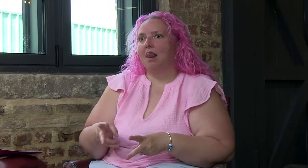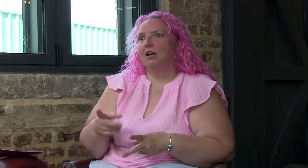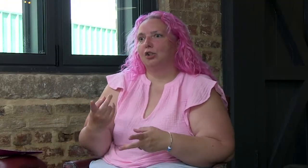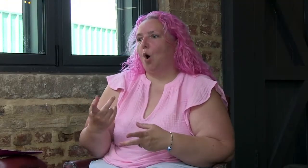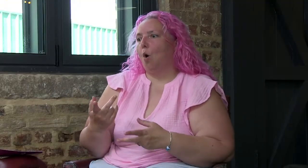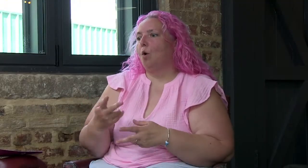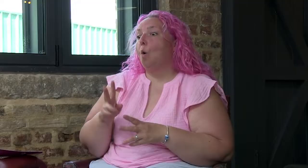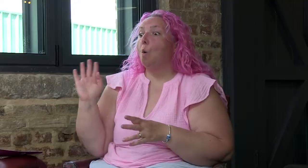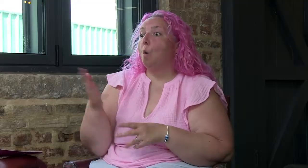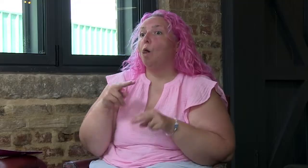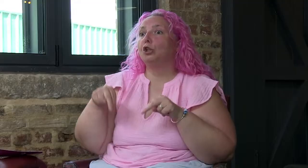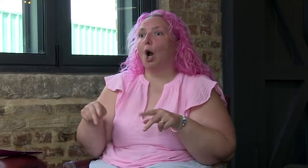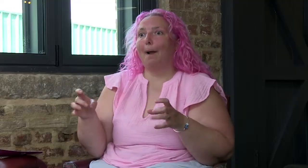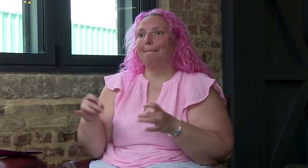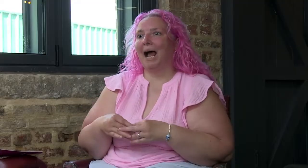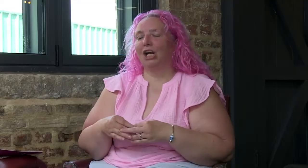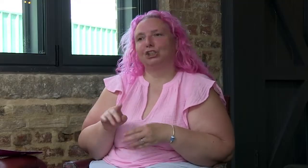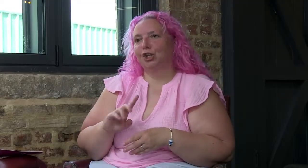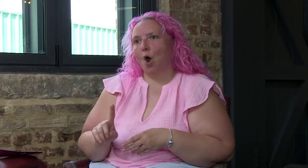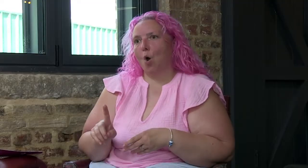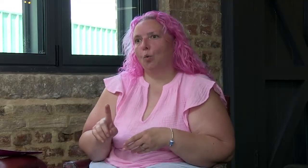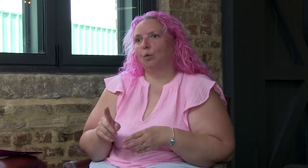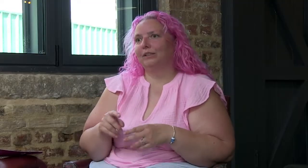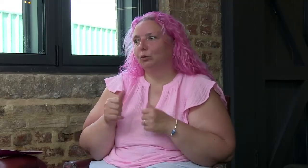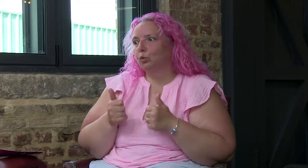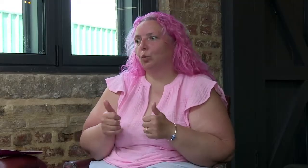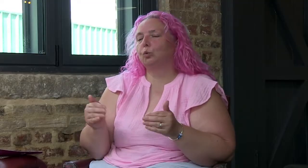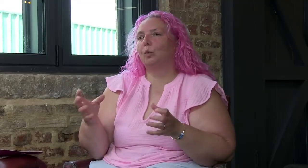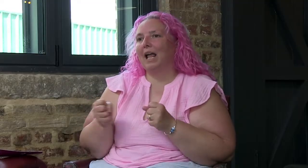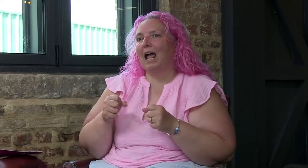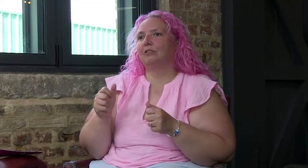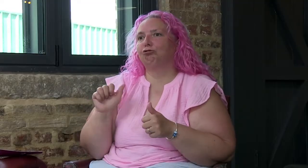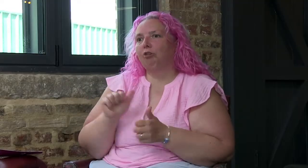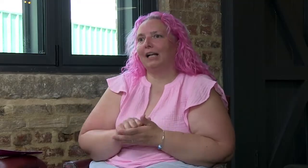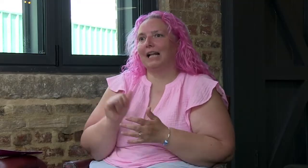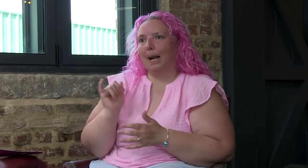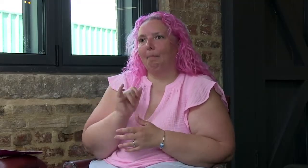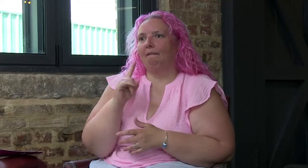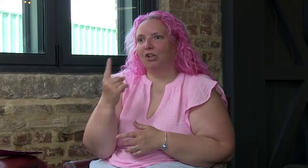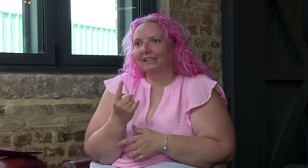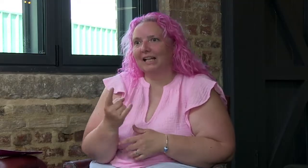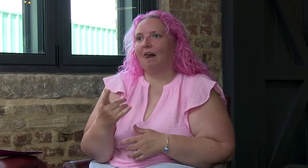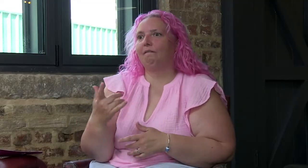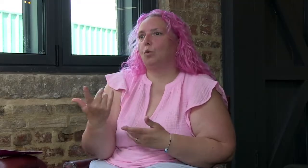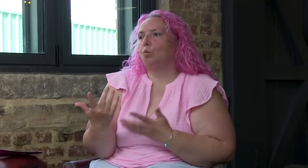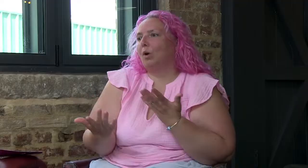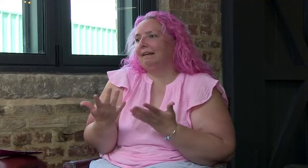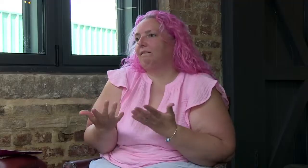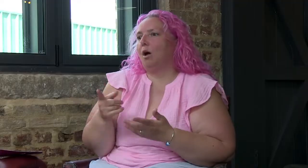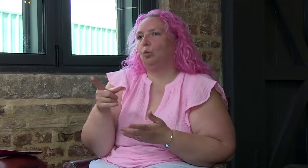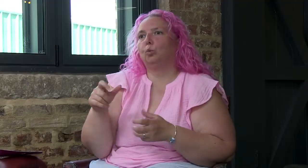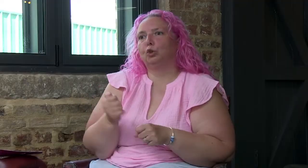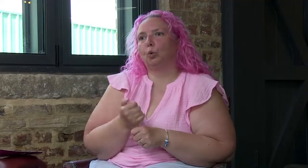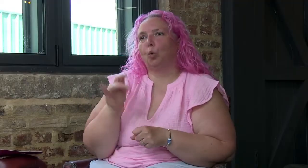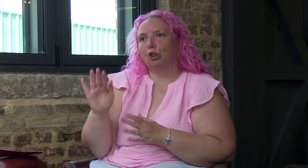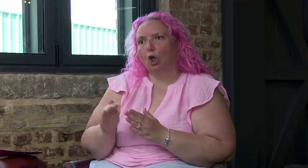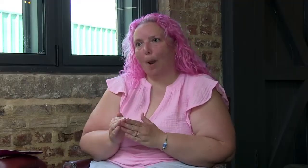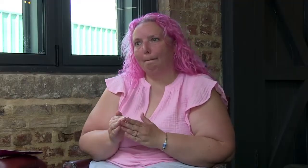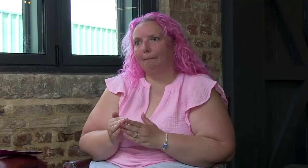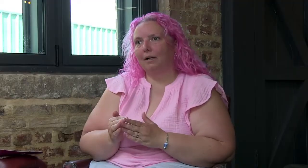everybody has different lifestyles, don't they? It's not like you would just match with all sorts of dogs. You have to find the one that matches your